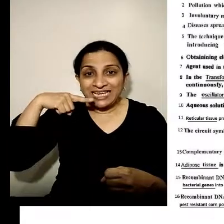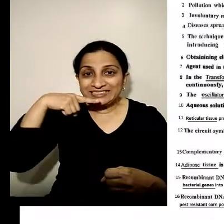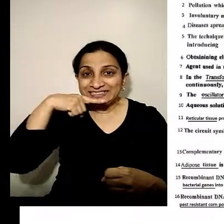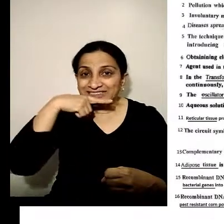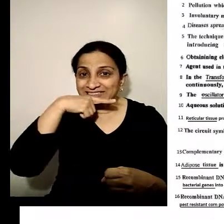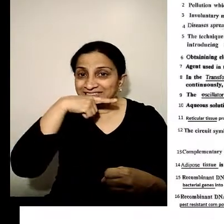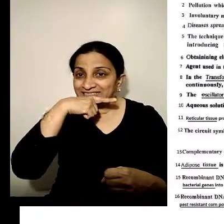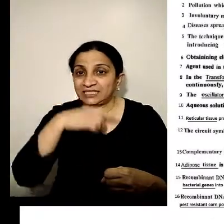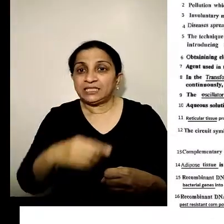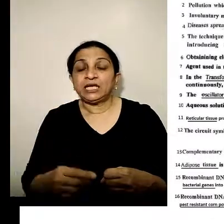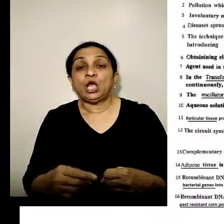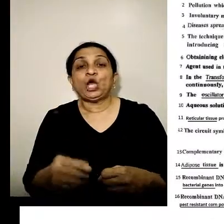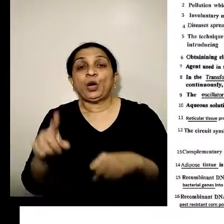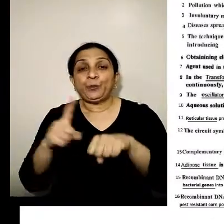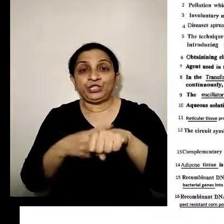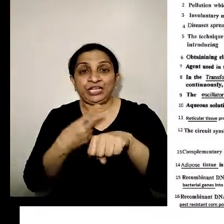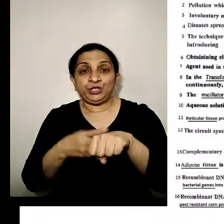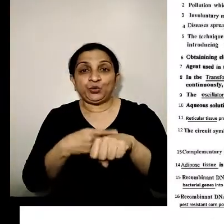corn,